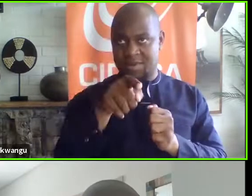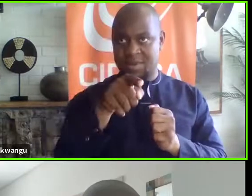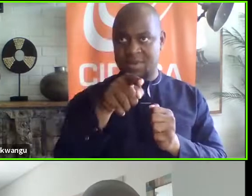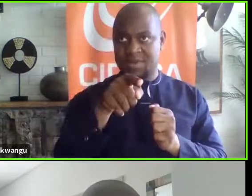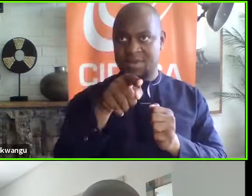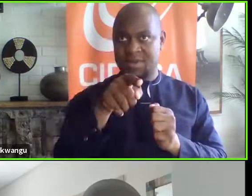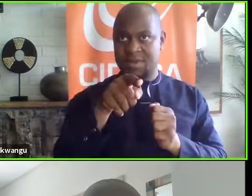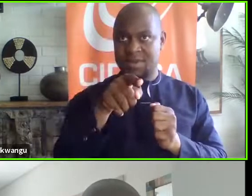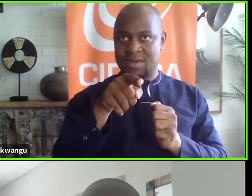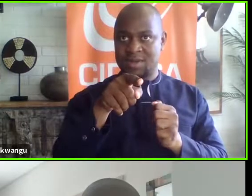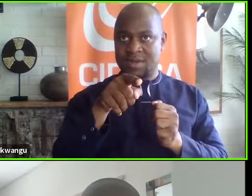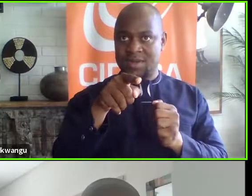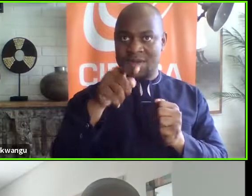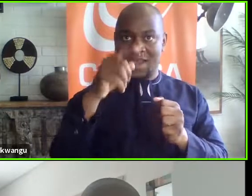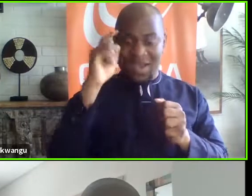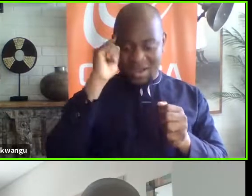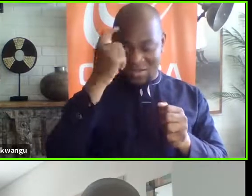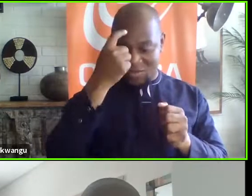with government,